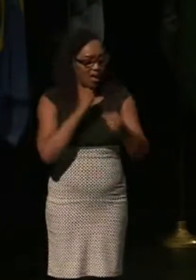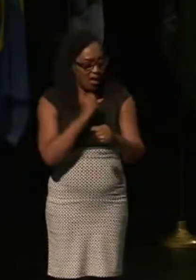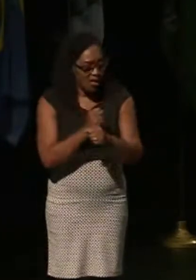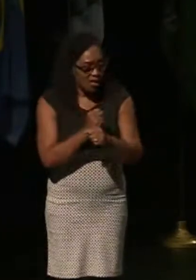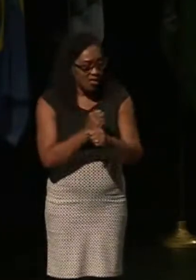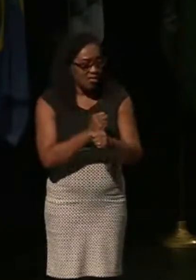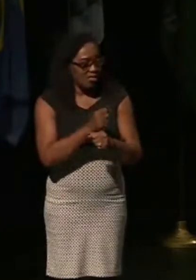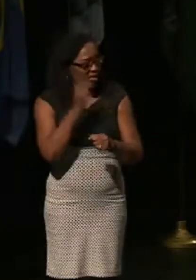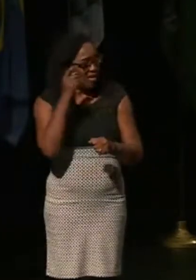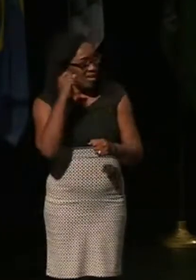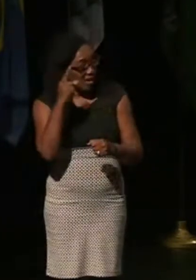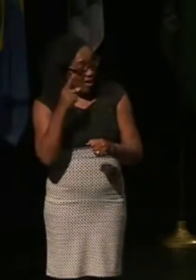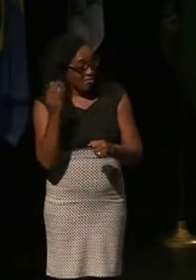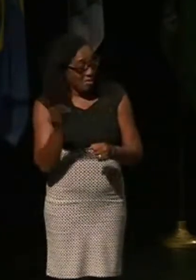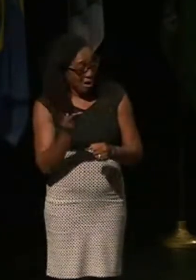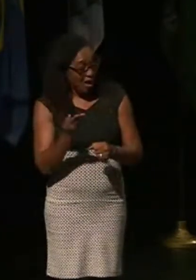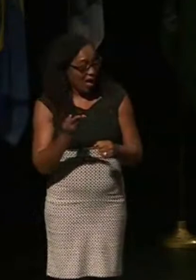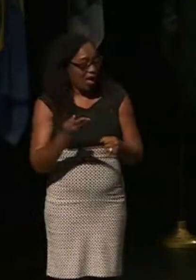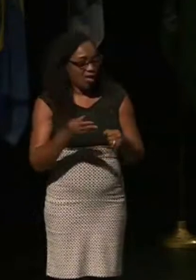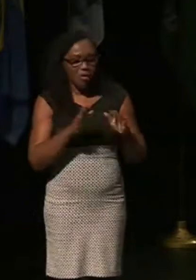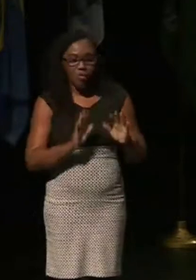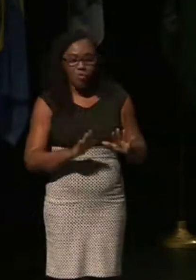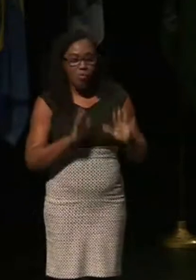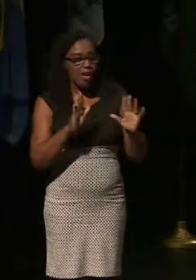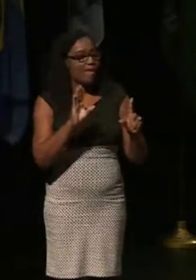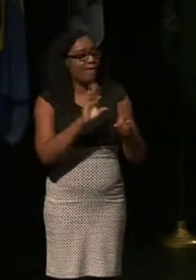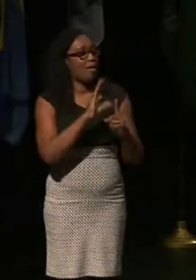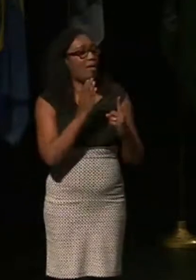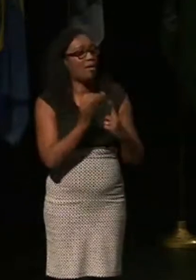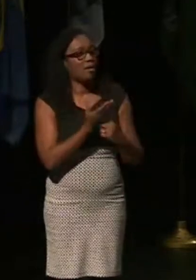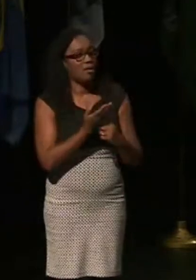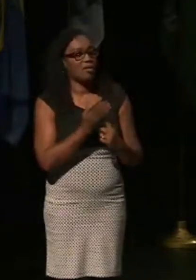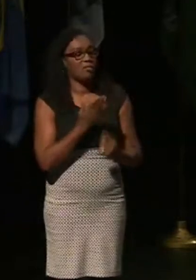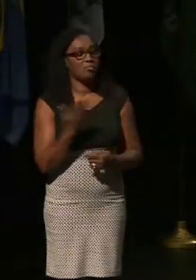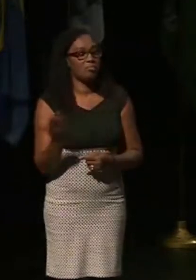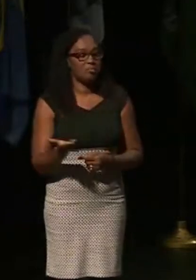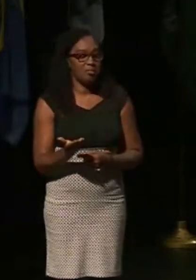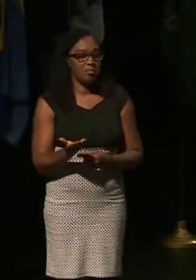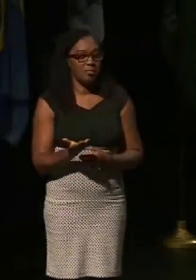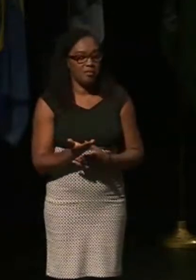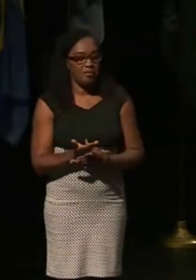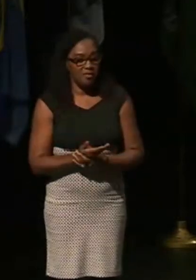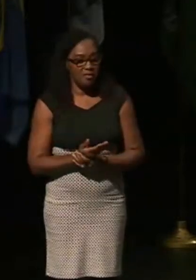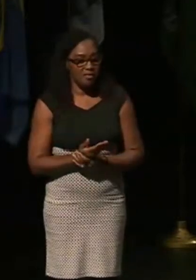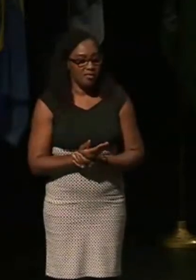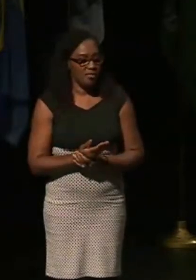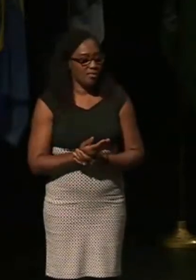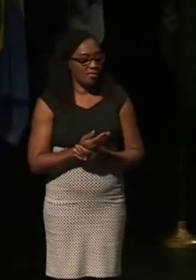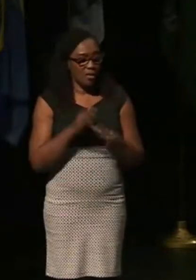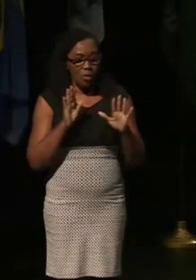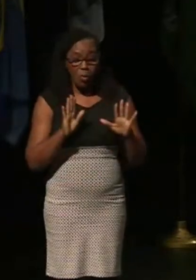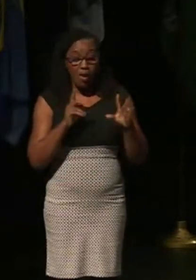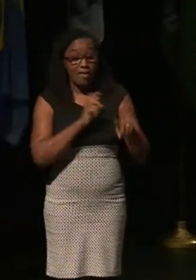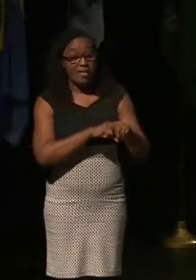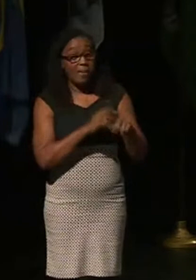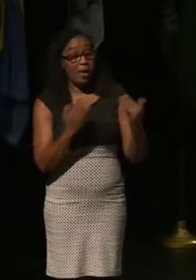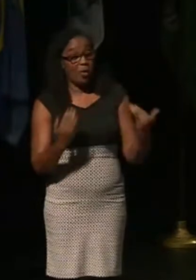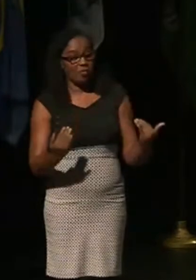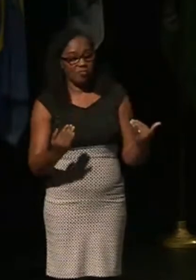of great cultural and national significance. At this, the most auspicious of university